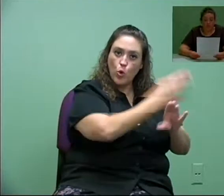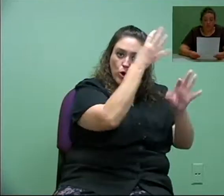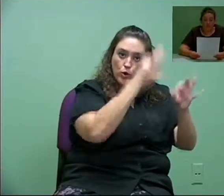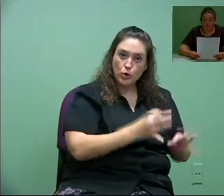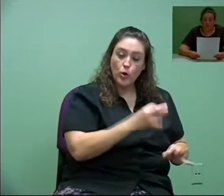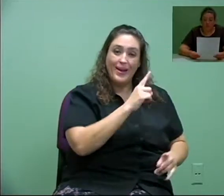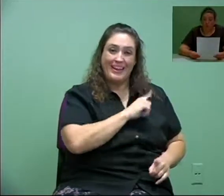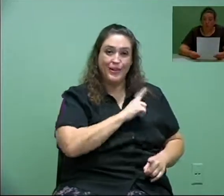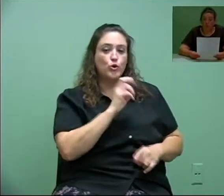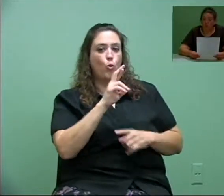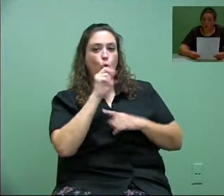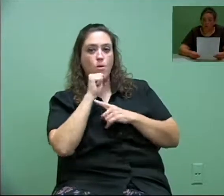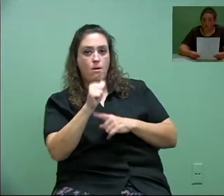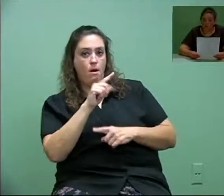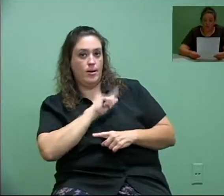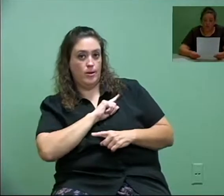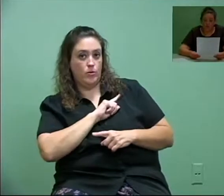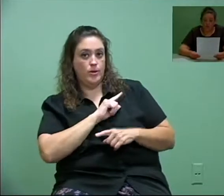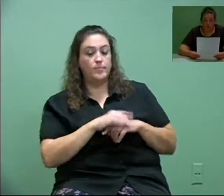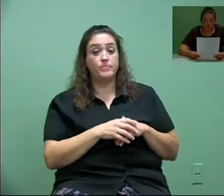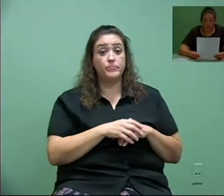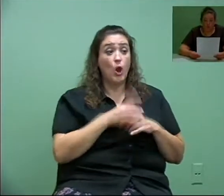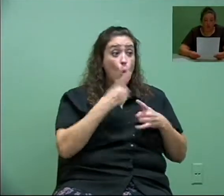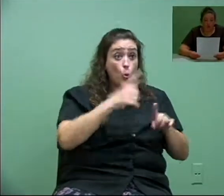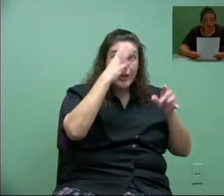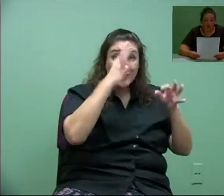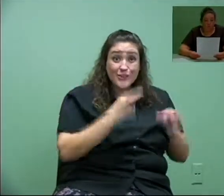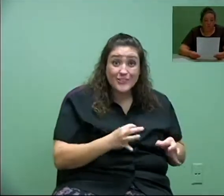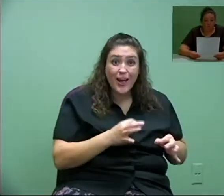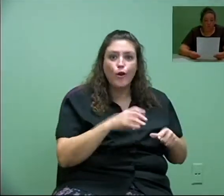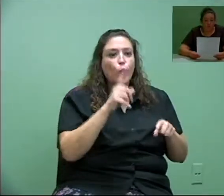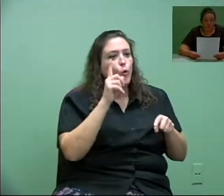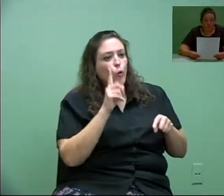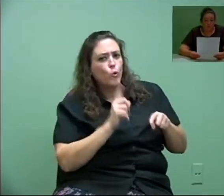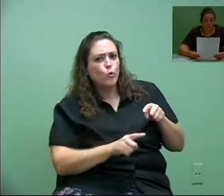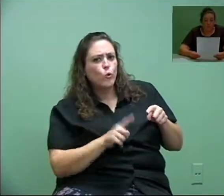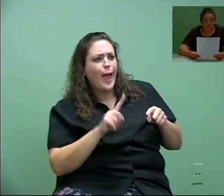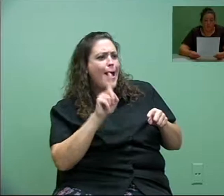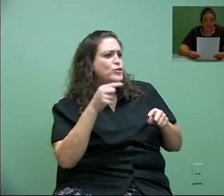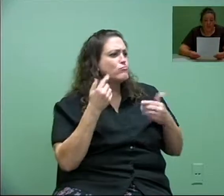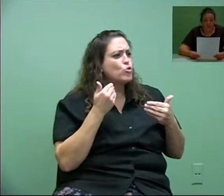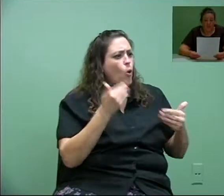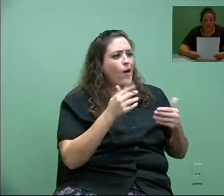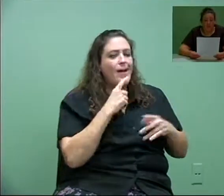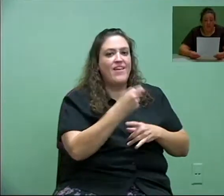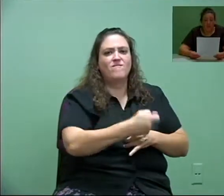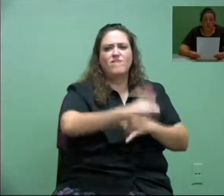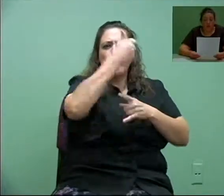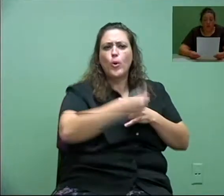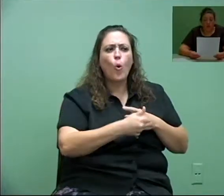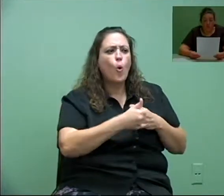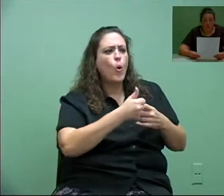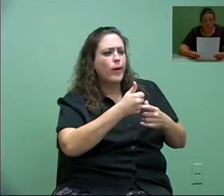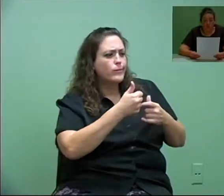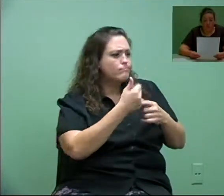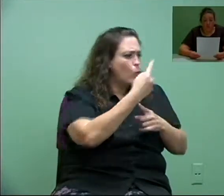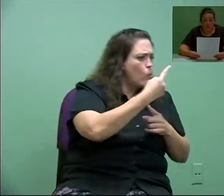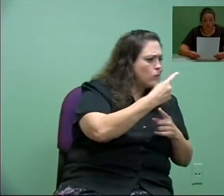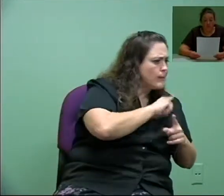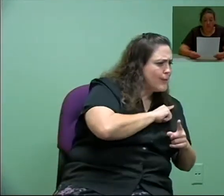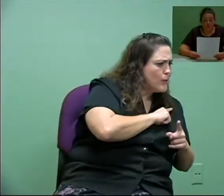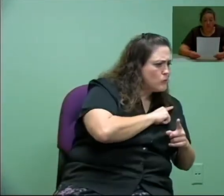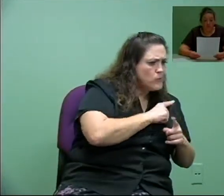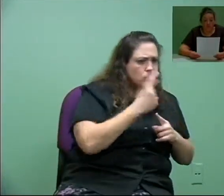methods of chance, such as drawing straws or flipping a coin. Rather, the verdict must reflect your individual, careful,